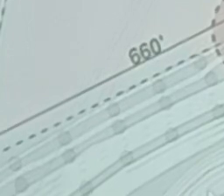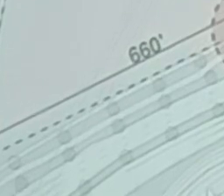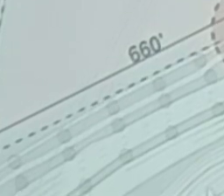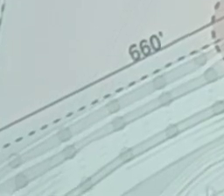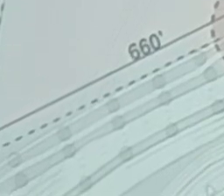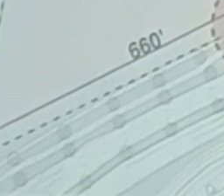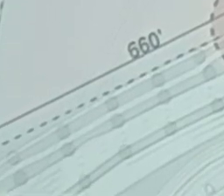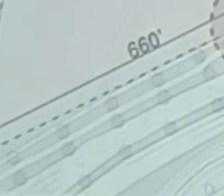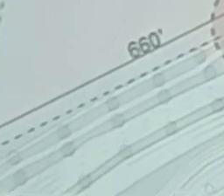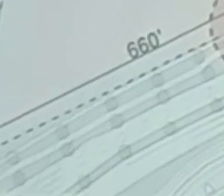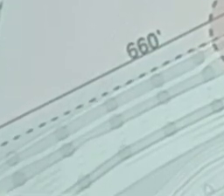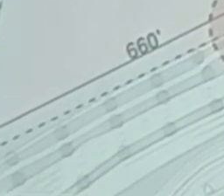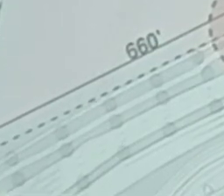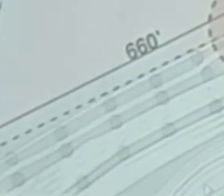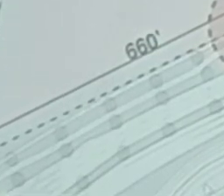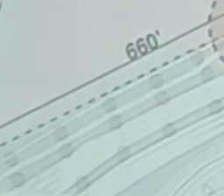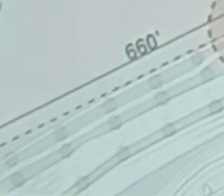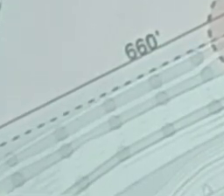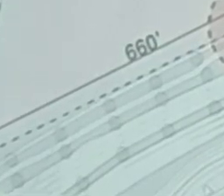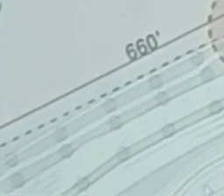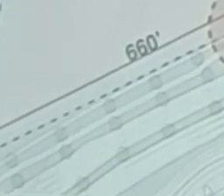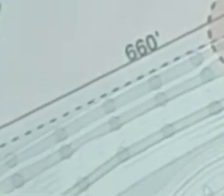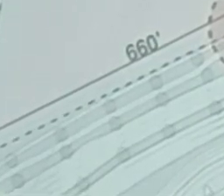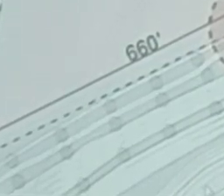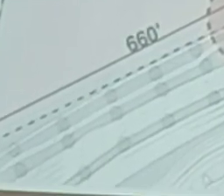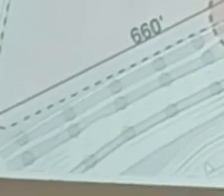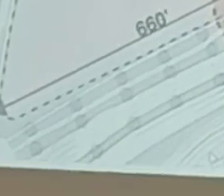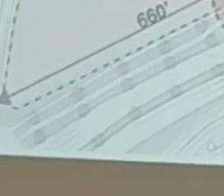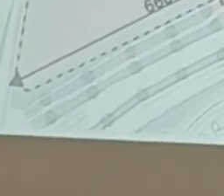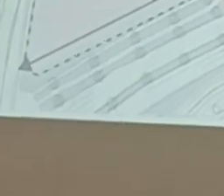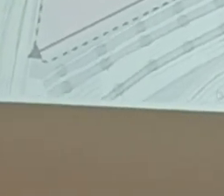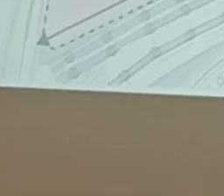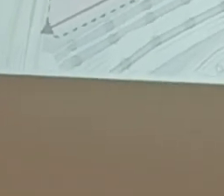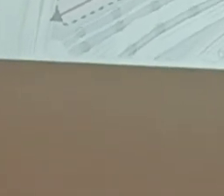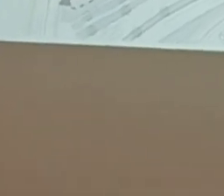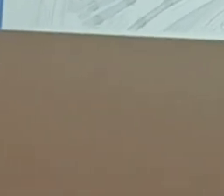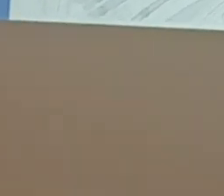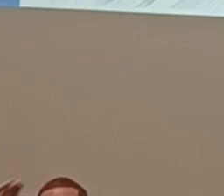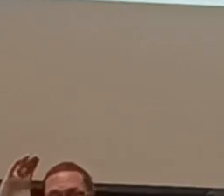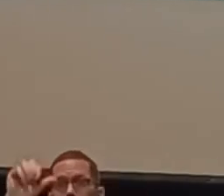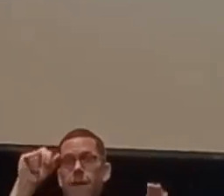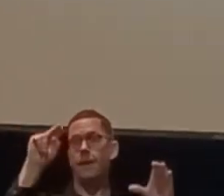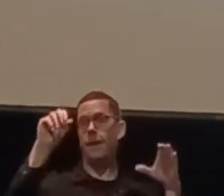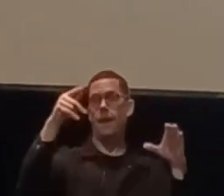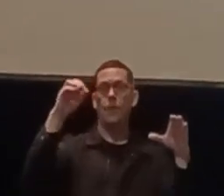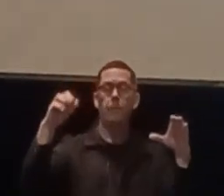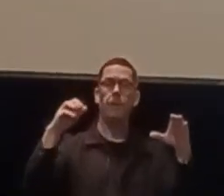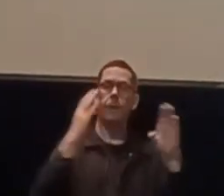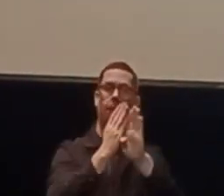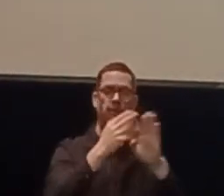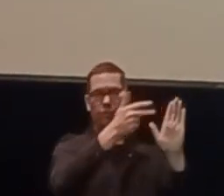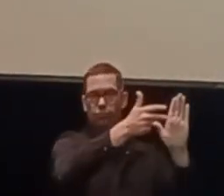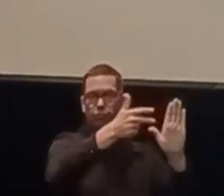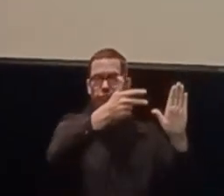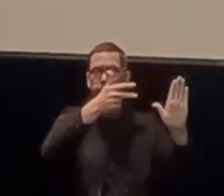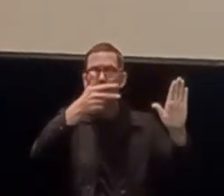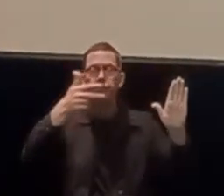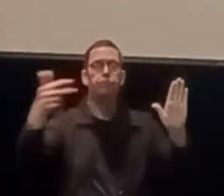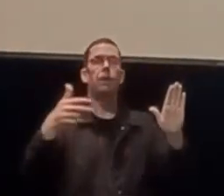that arborway edge. And then above the canopy for where the buses are stored, we'd have a very